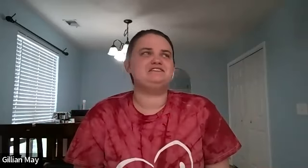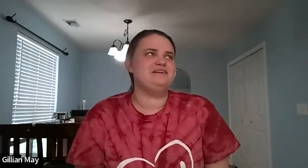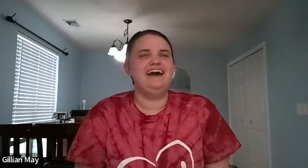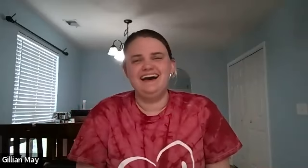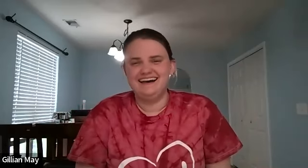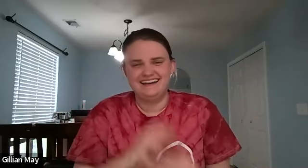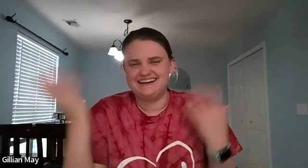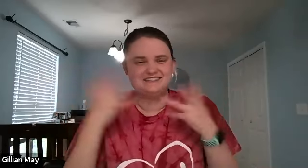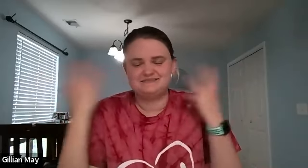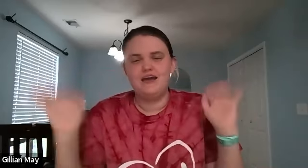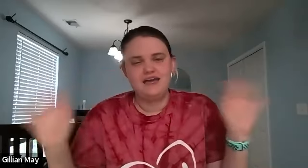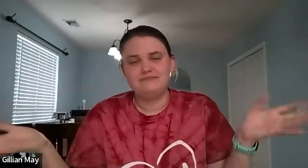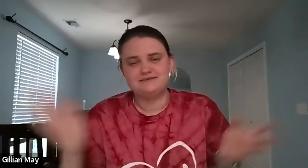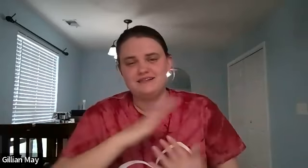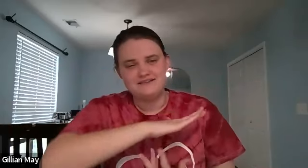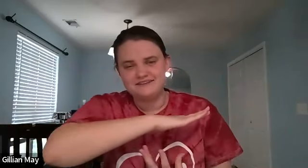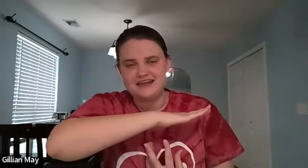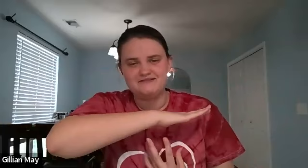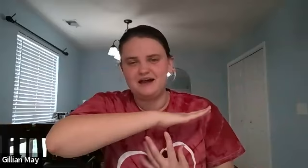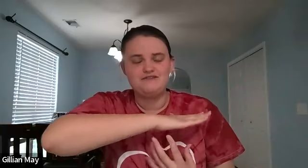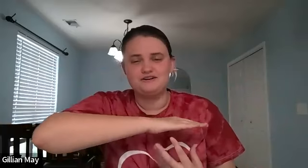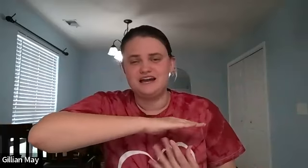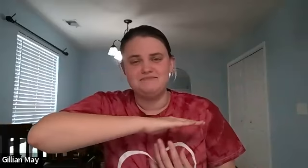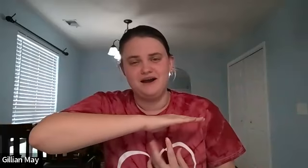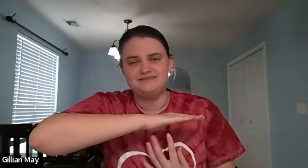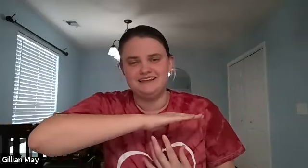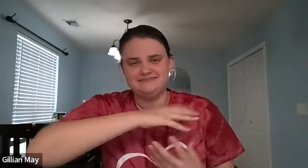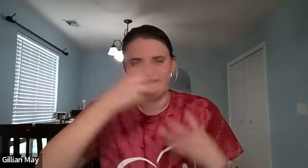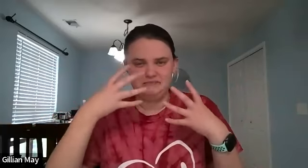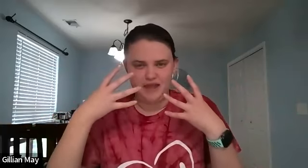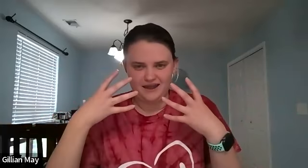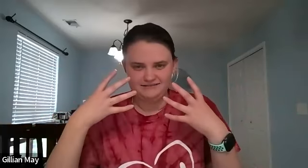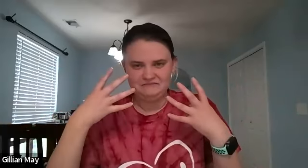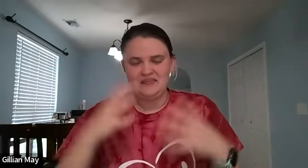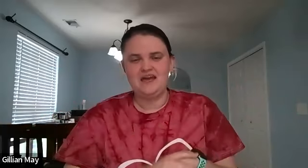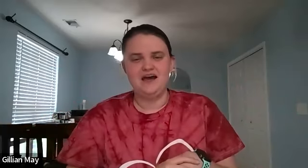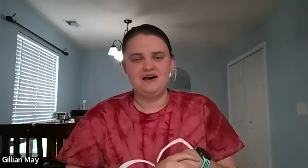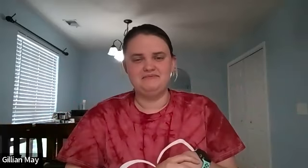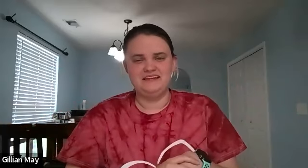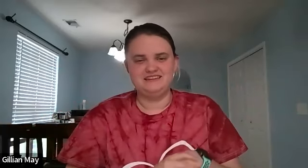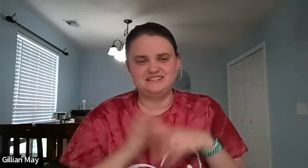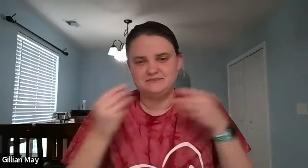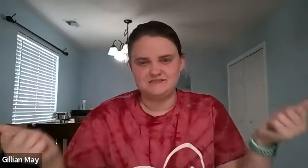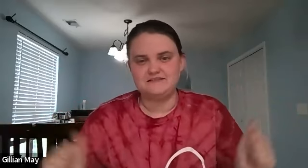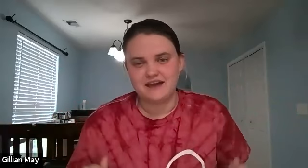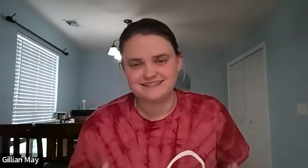going, it makes me laugh. I have a hard time not like being mad. It dissipates very fast.